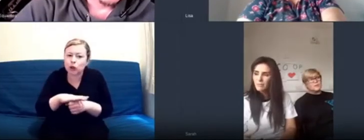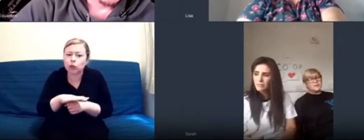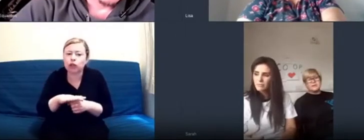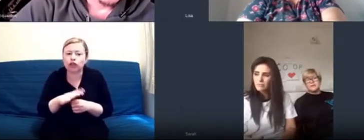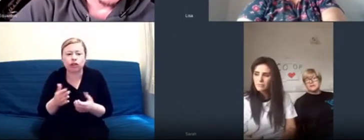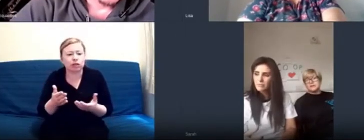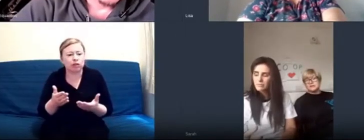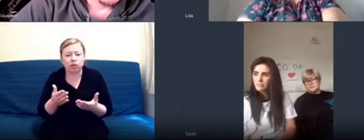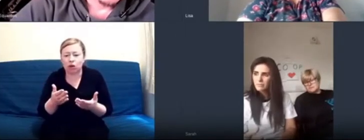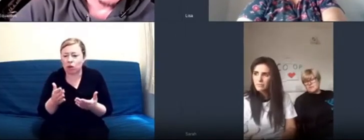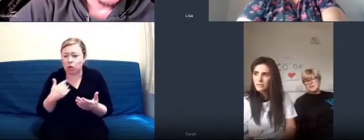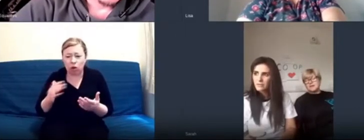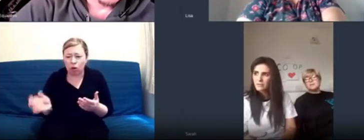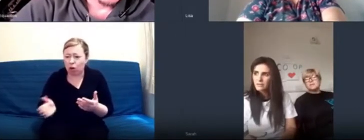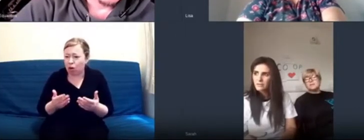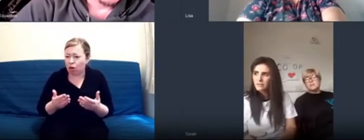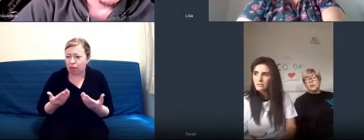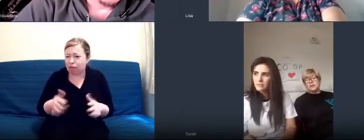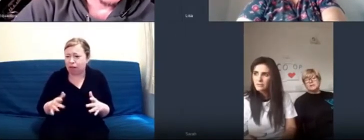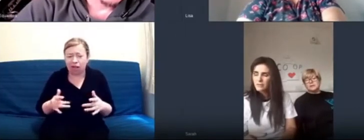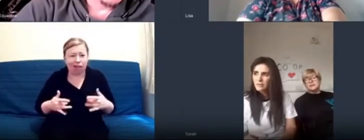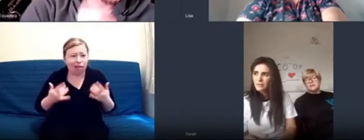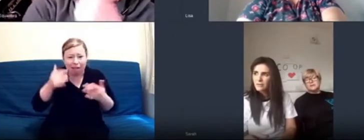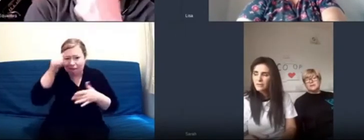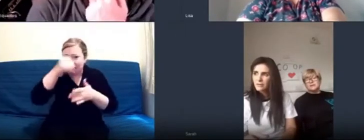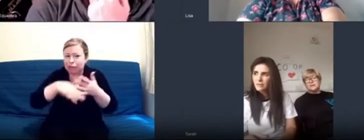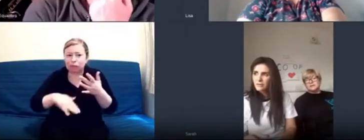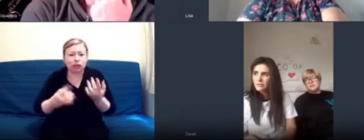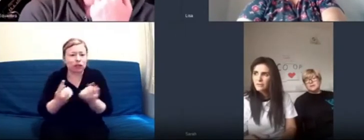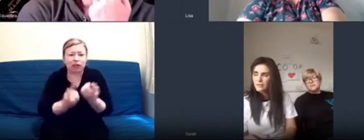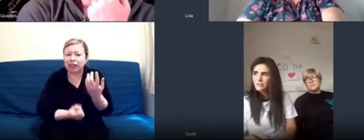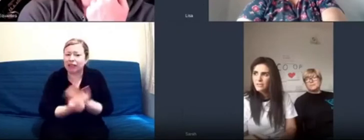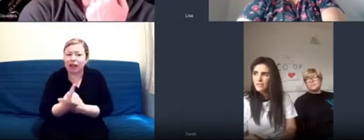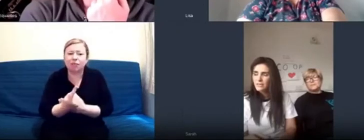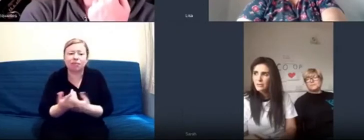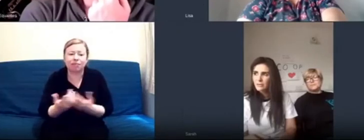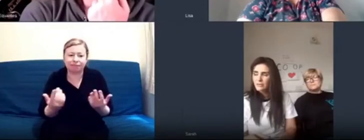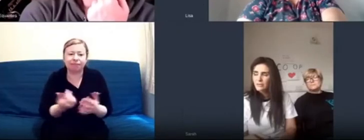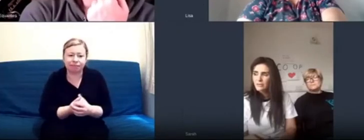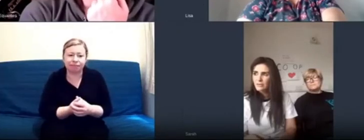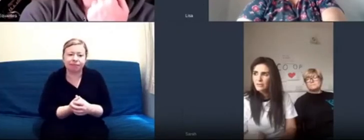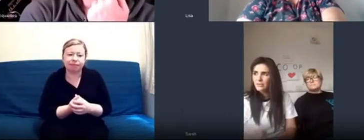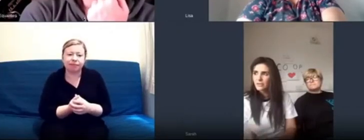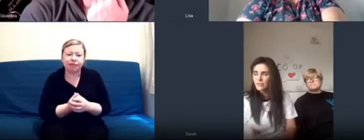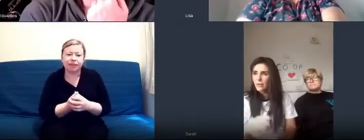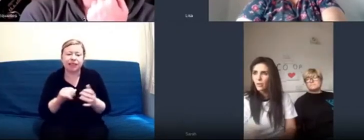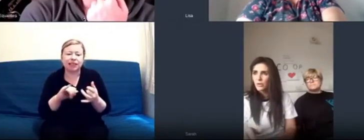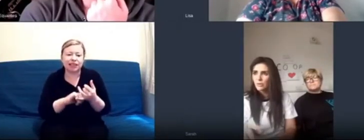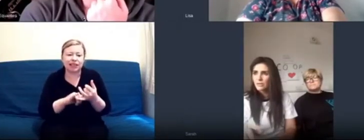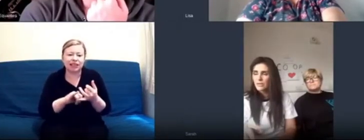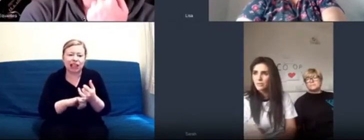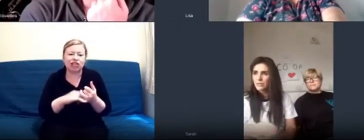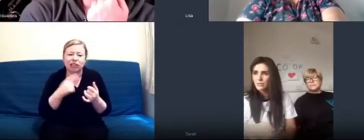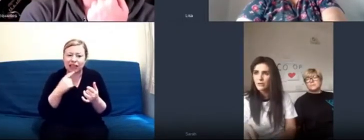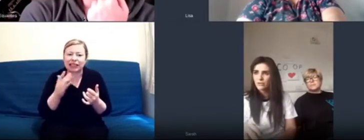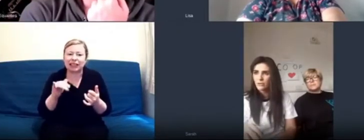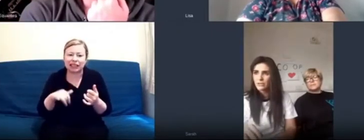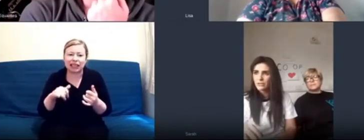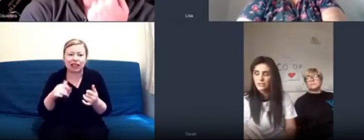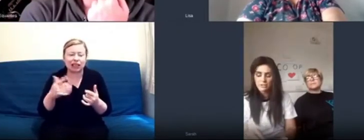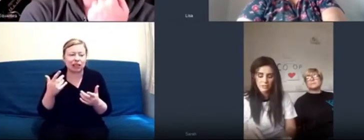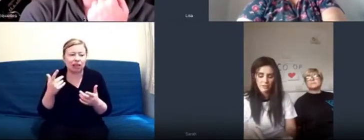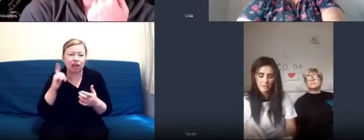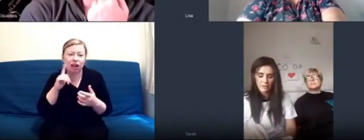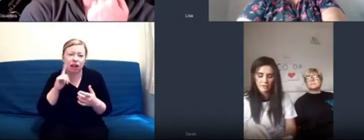in. You know, yeah. We've all been there at some point. You know, I would agree. And the girls are quite open about it. Between